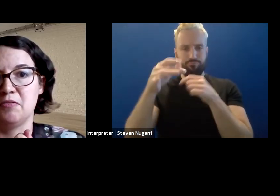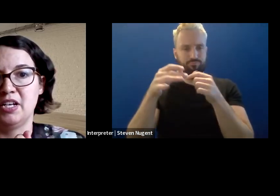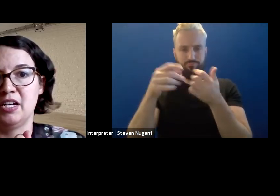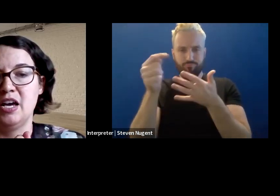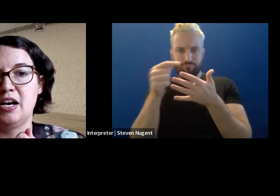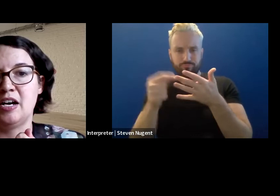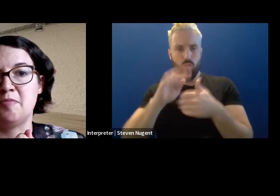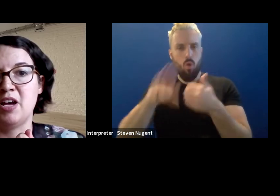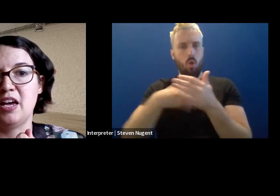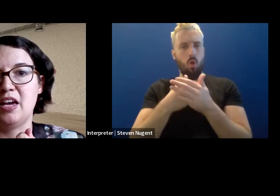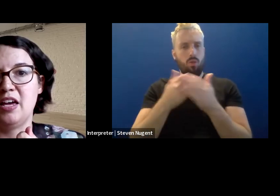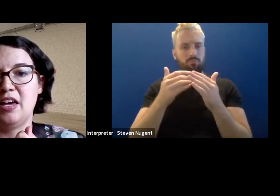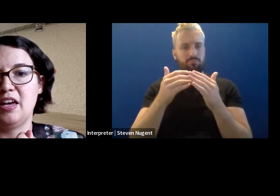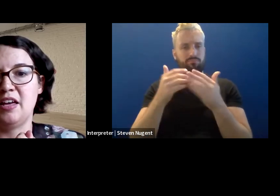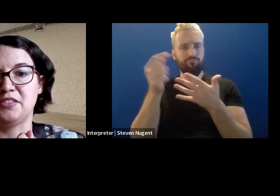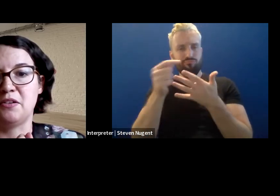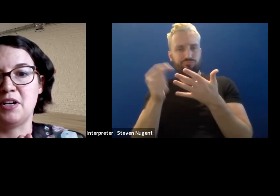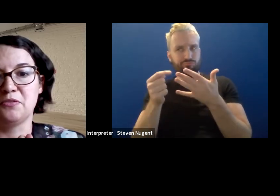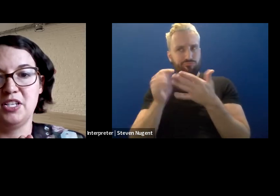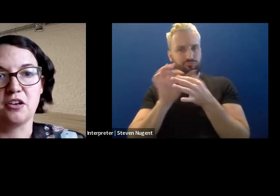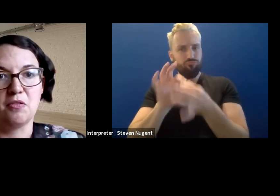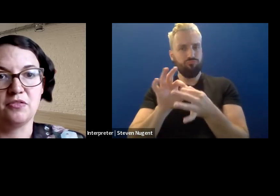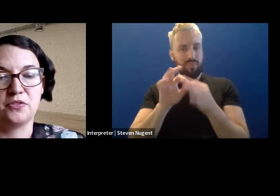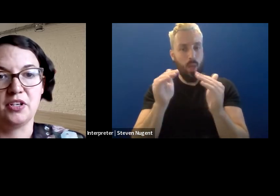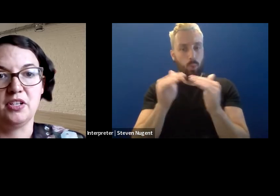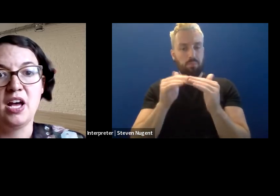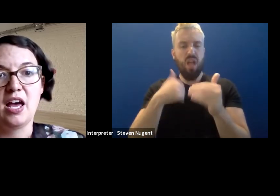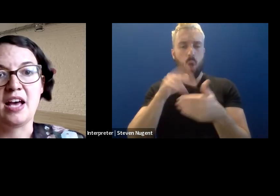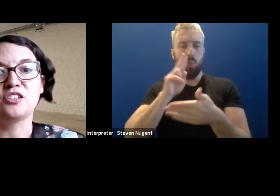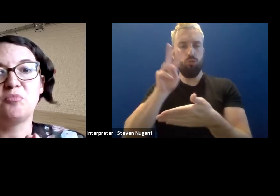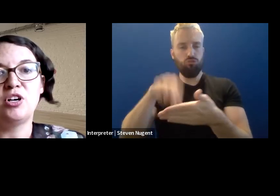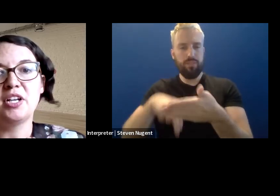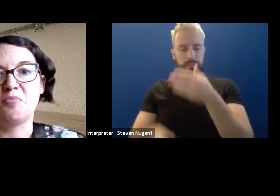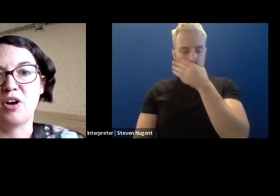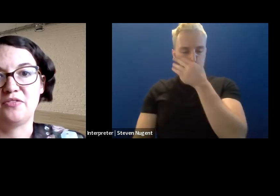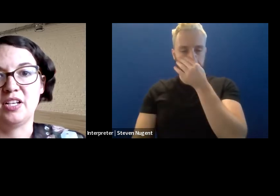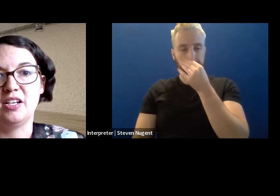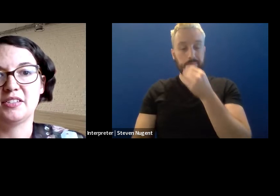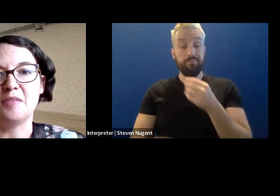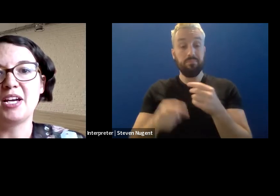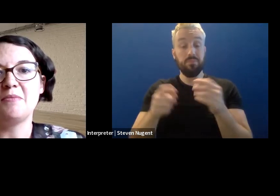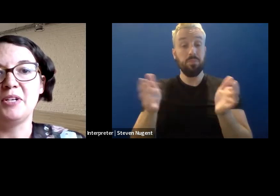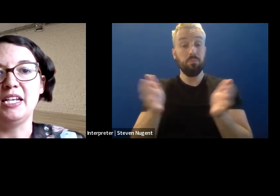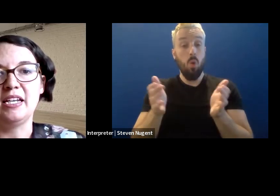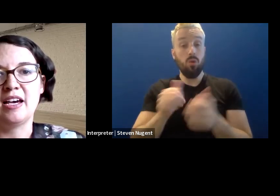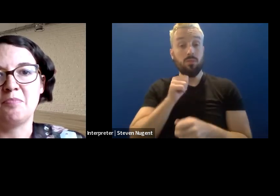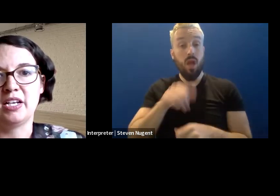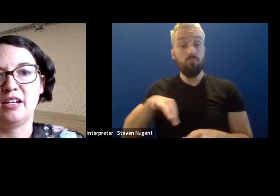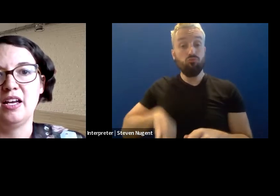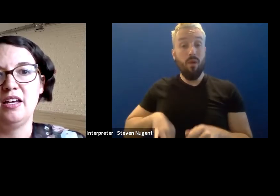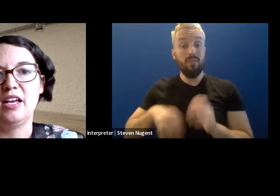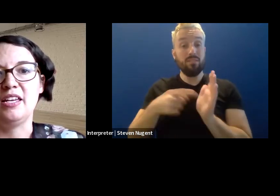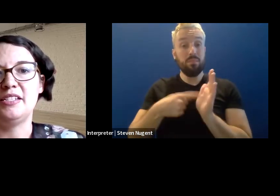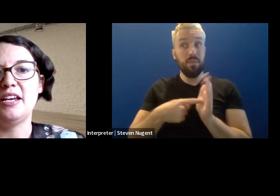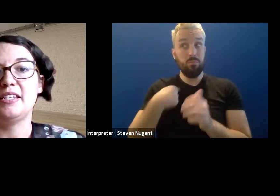to equity. And so I'll read the quote for you. As a small nonprofit, sometimes we need that